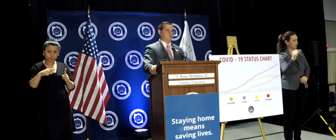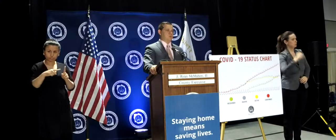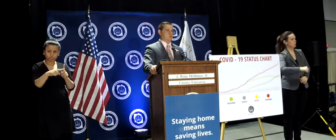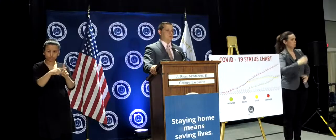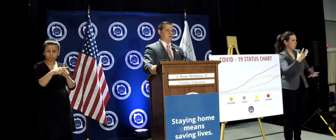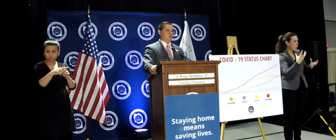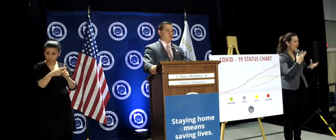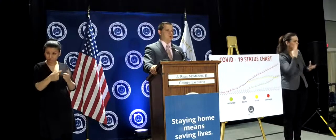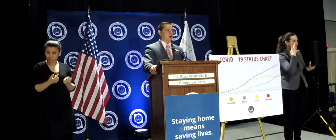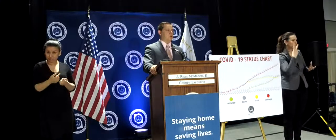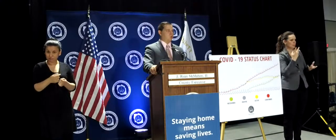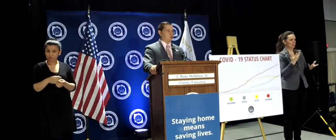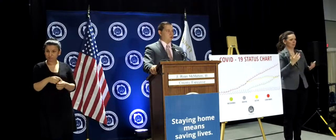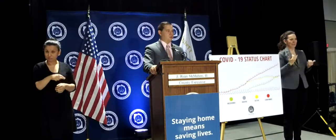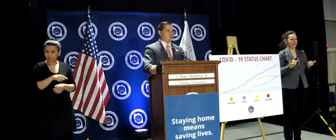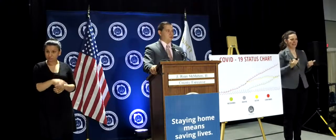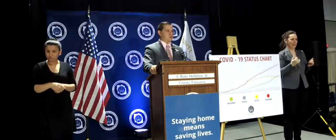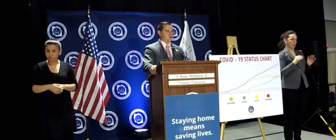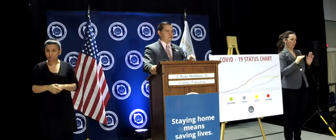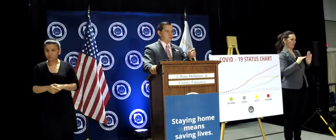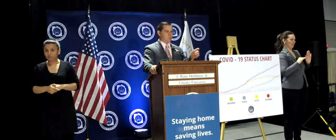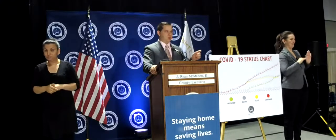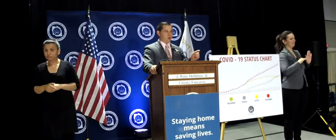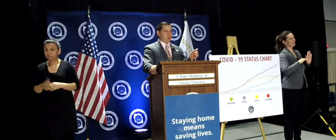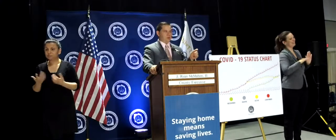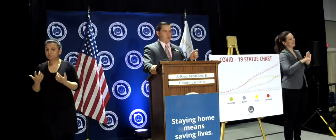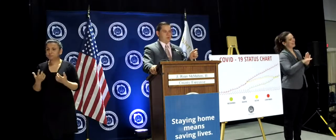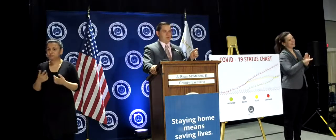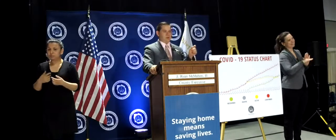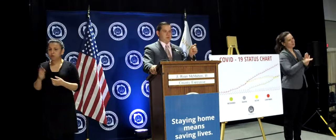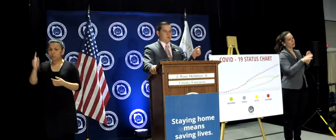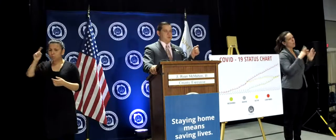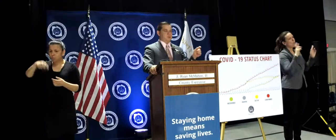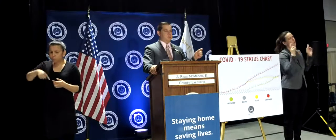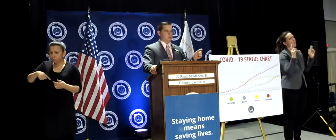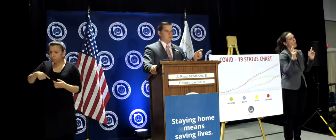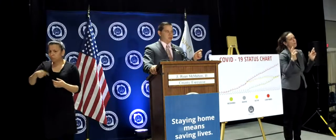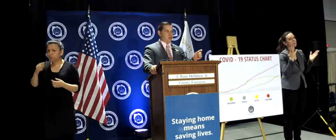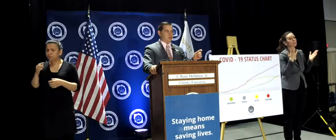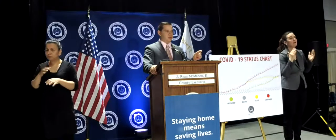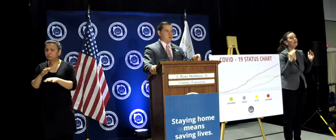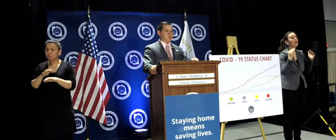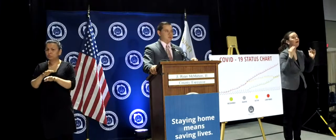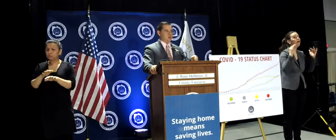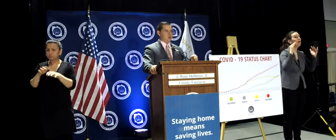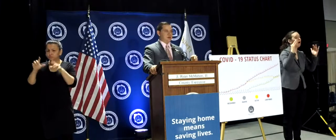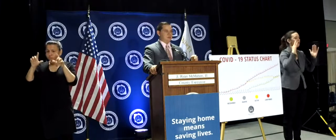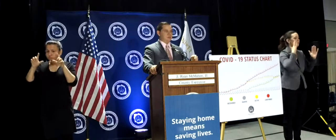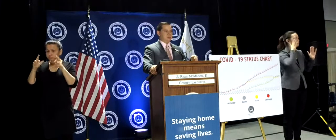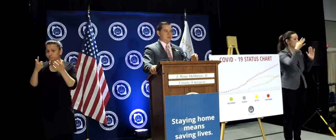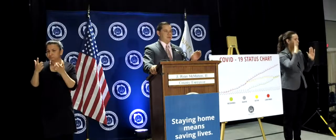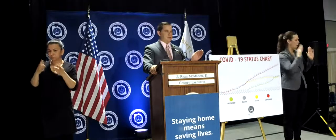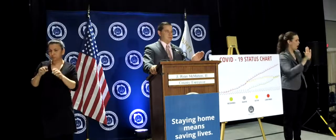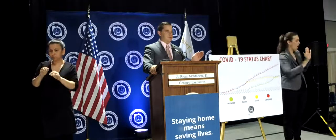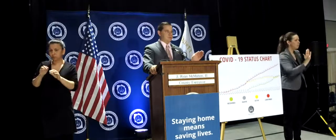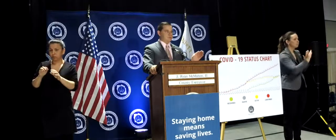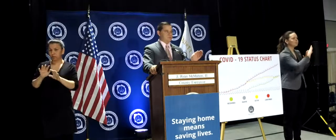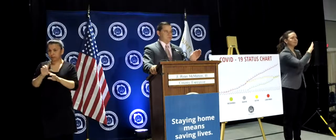think hopefully tomorrow we'll be able to see some more. We might be noticing some affiliations that